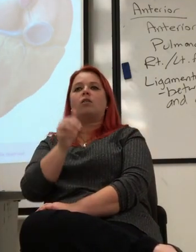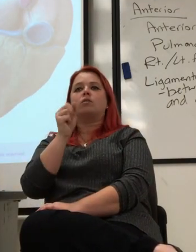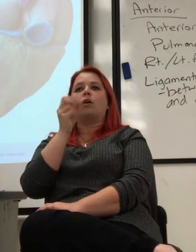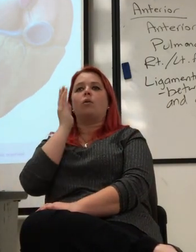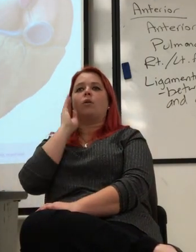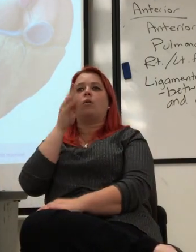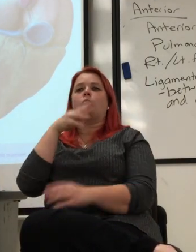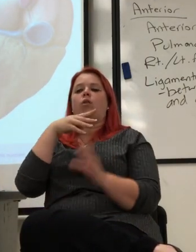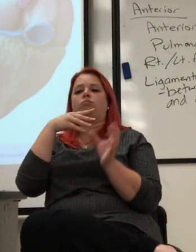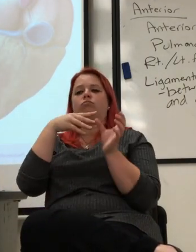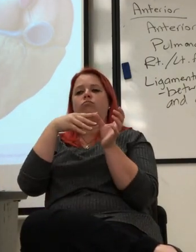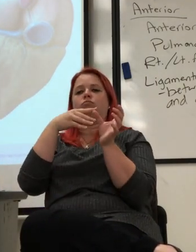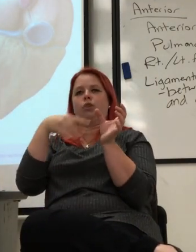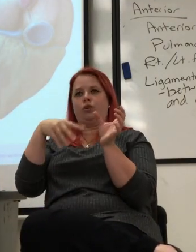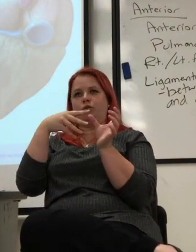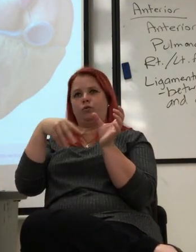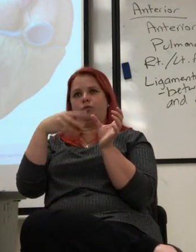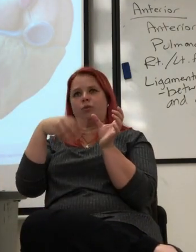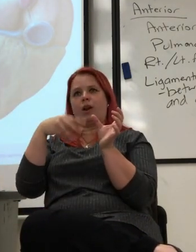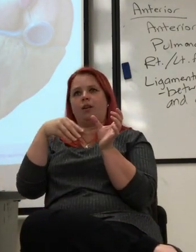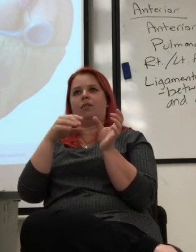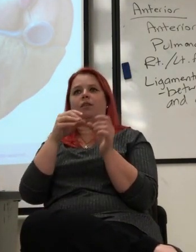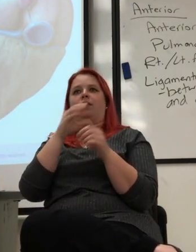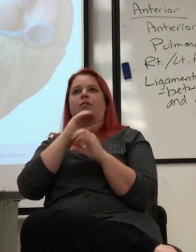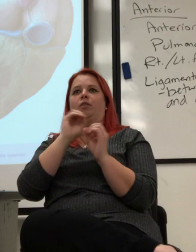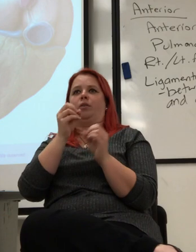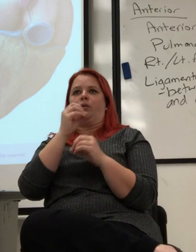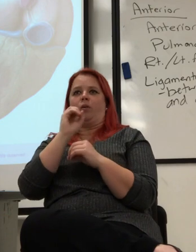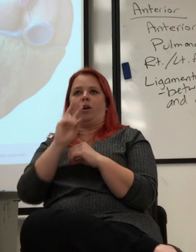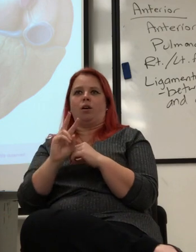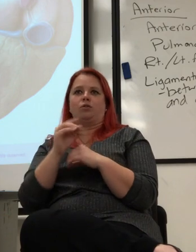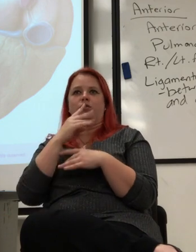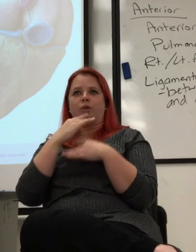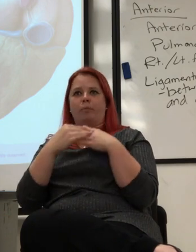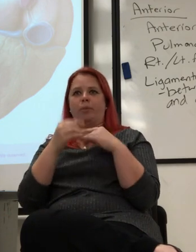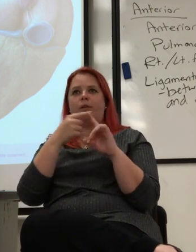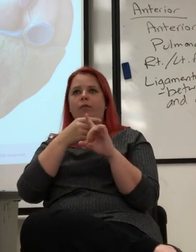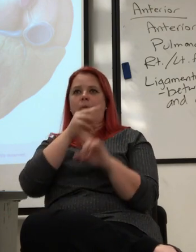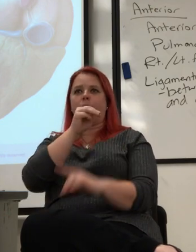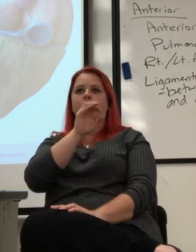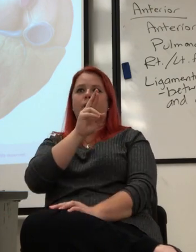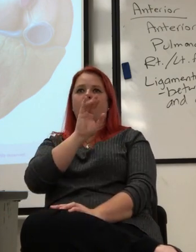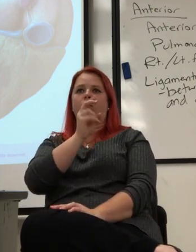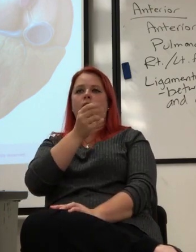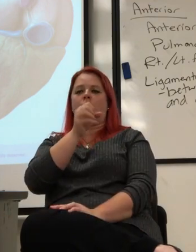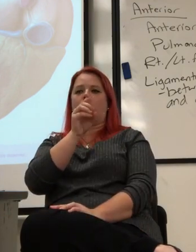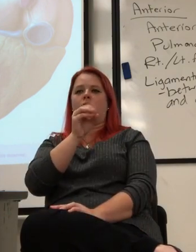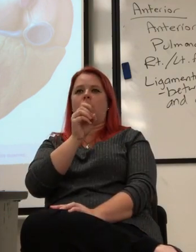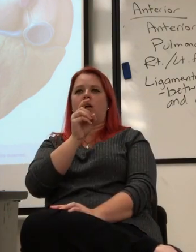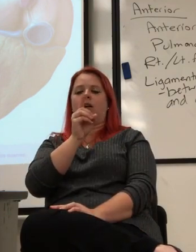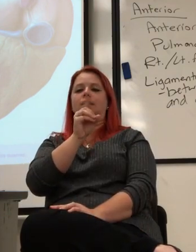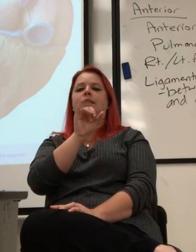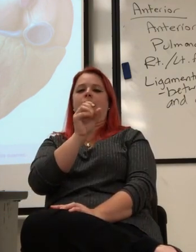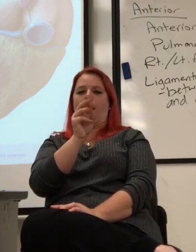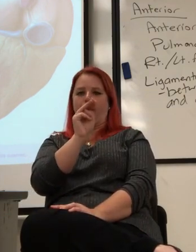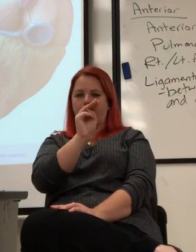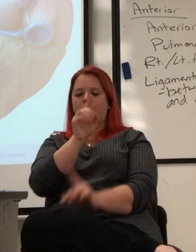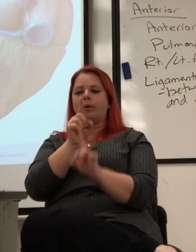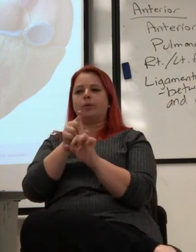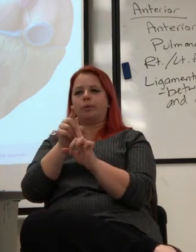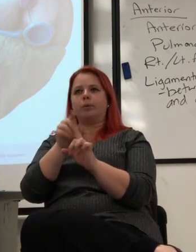draining deoxygenated blood from the myocardium to the right atrium to be recirculated. Okay?